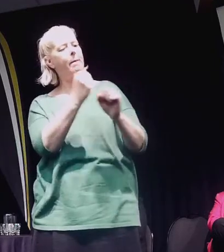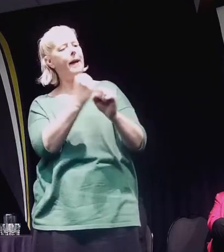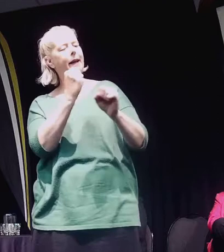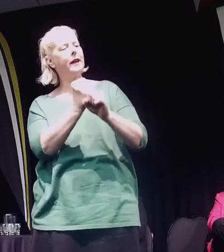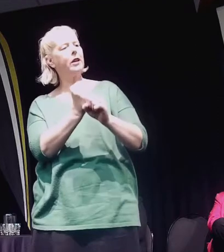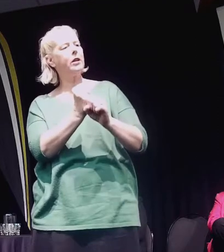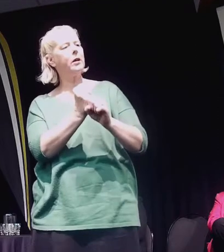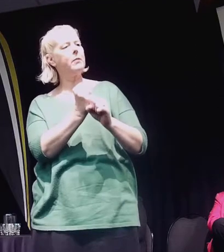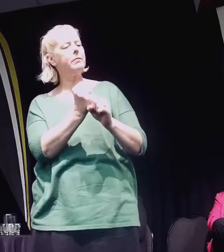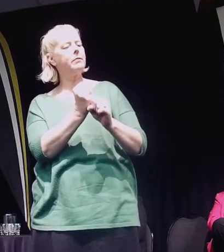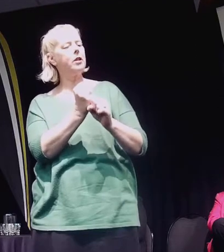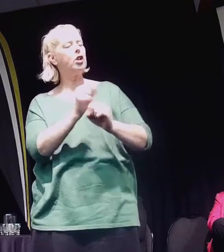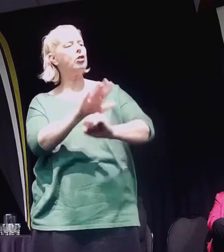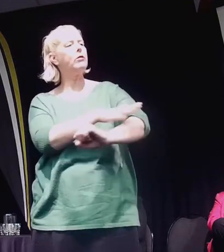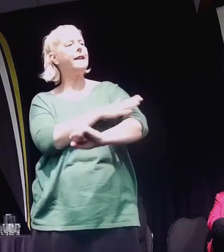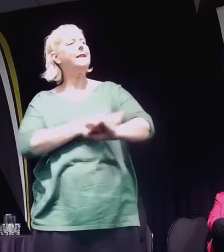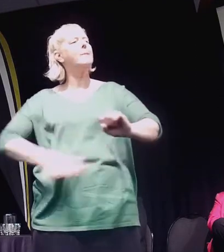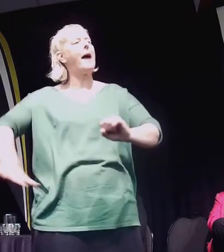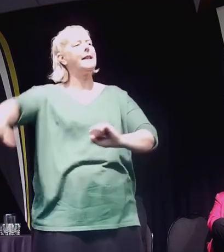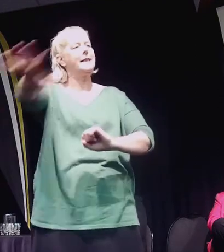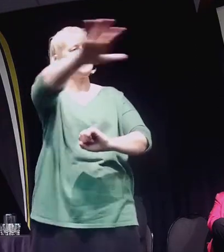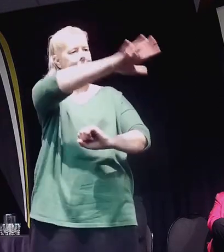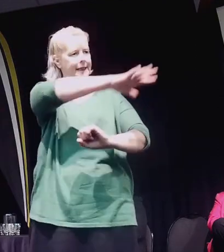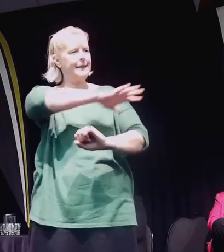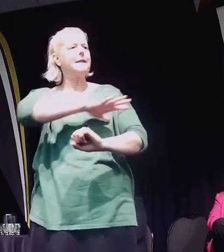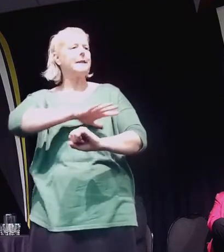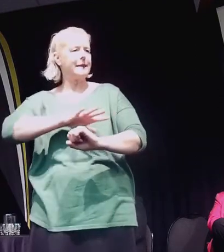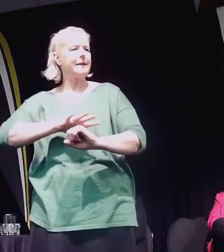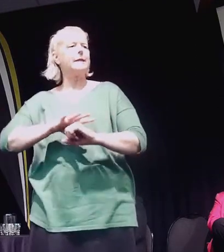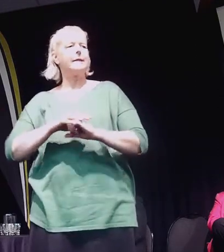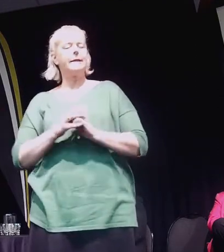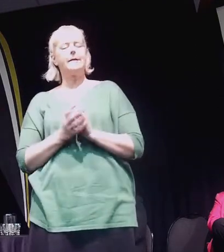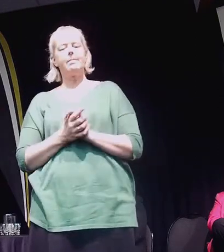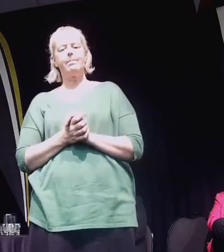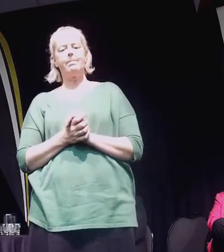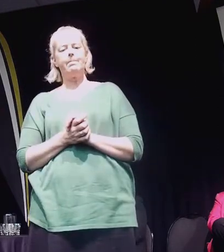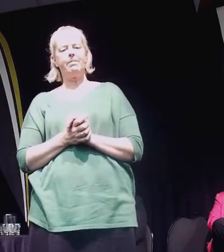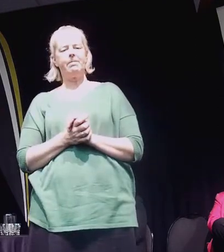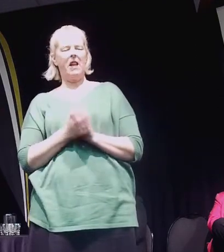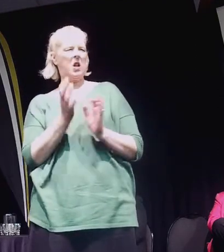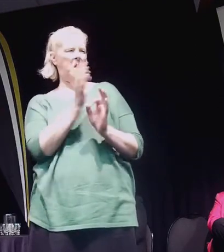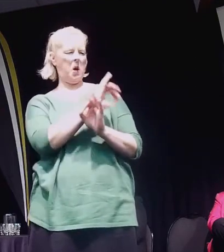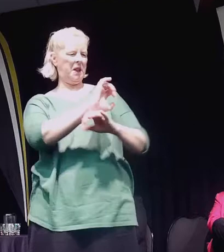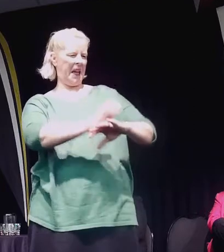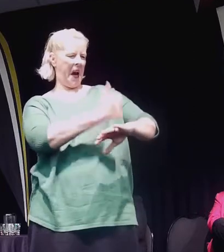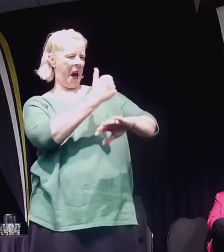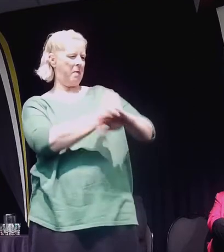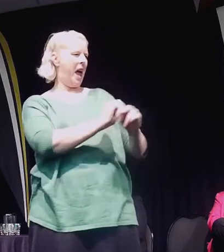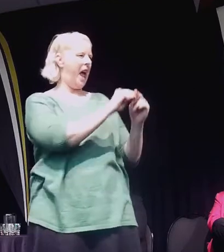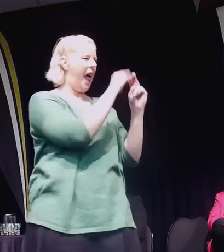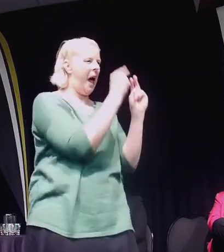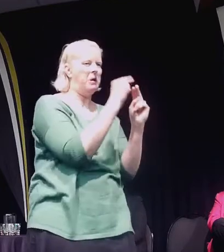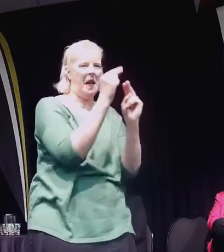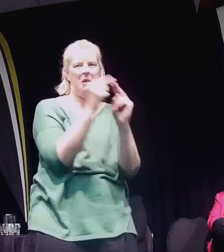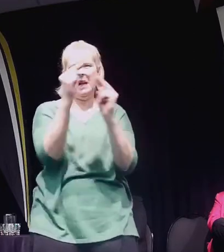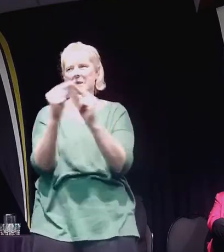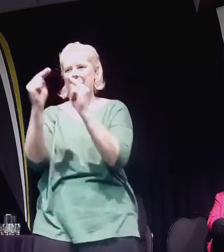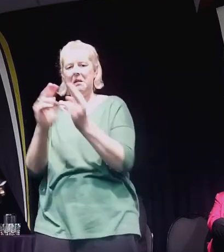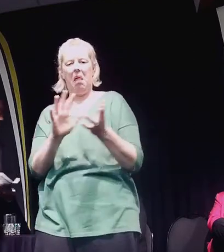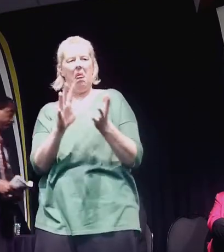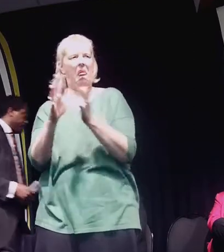housing ethically to avoid setting up slums for the future.